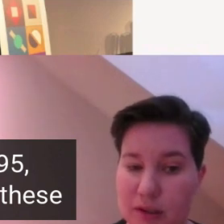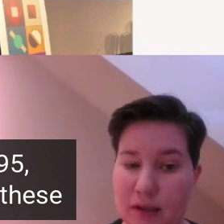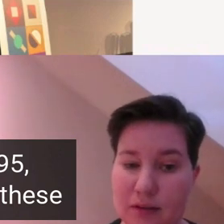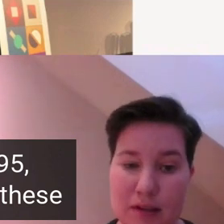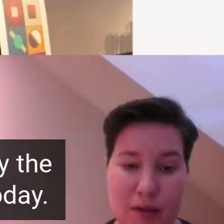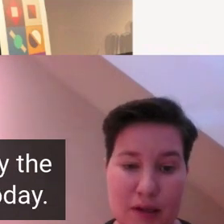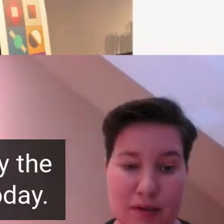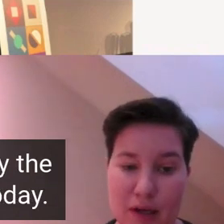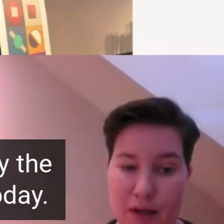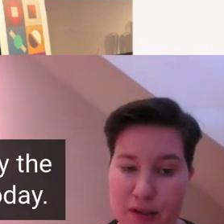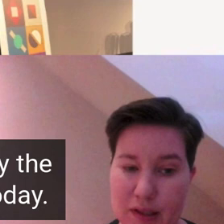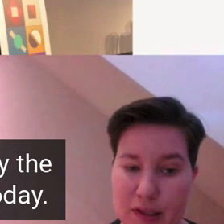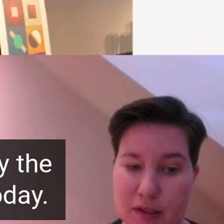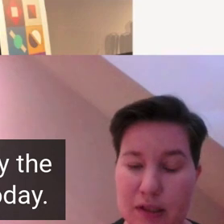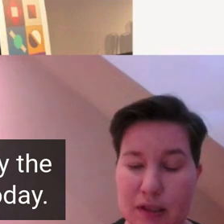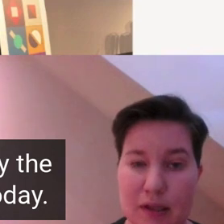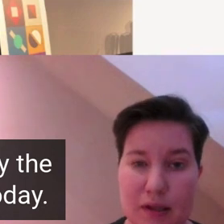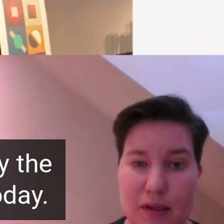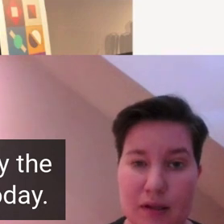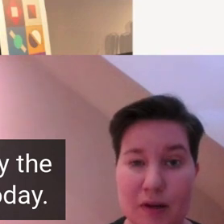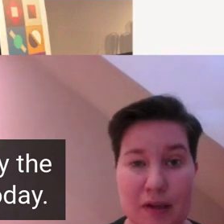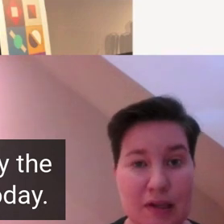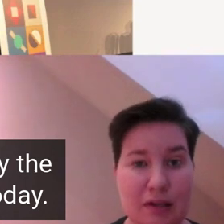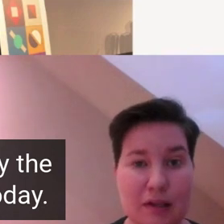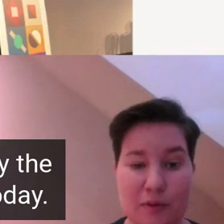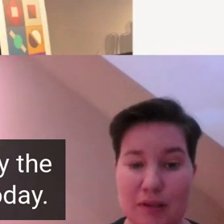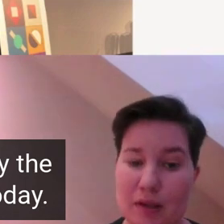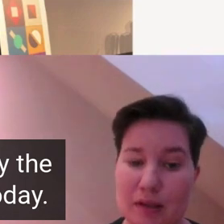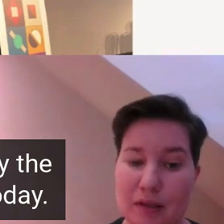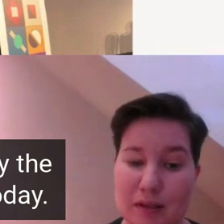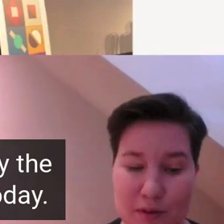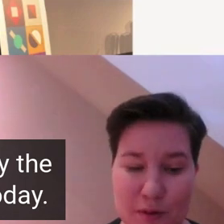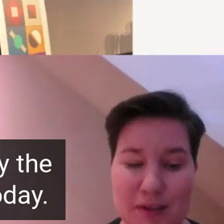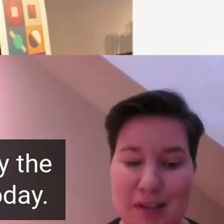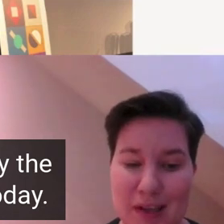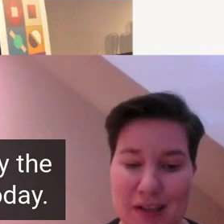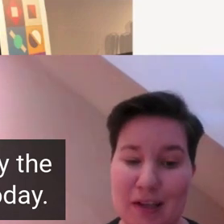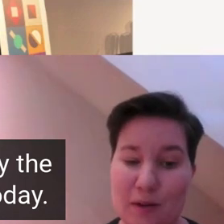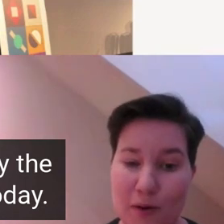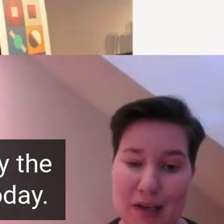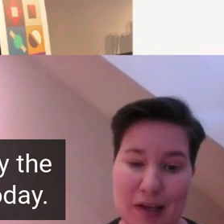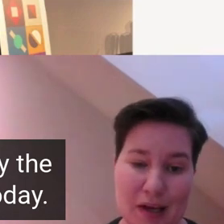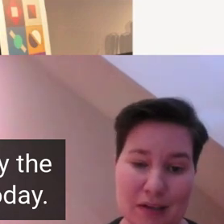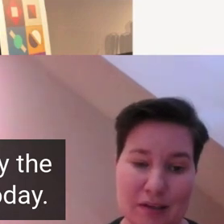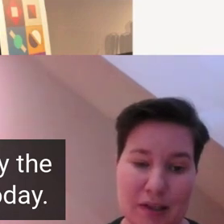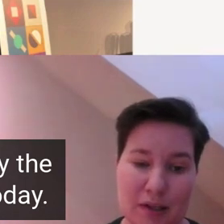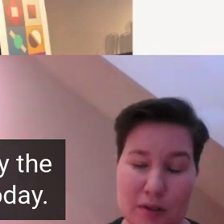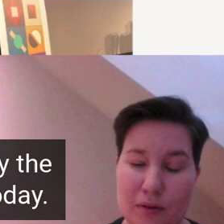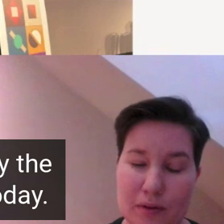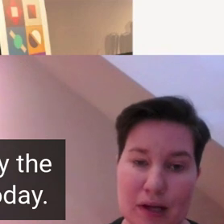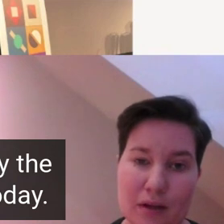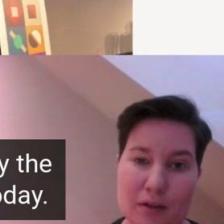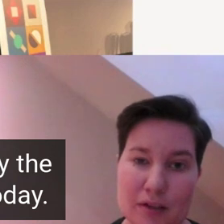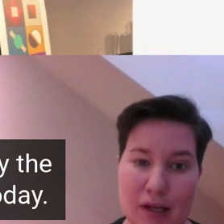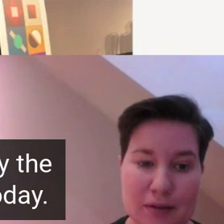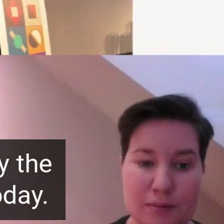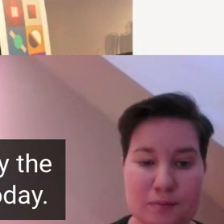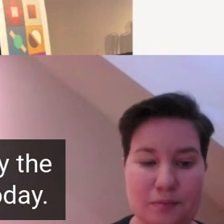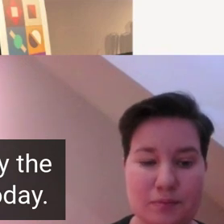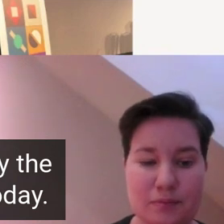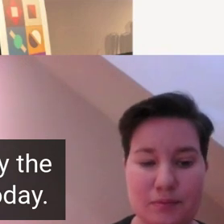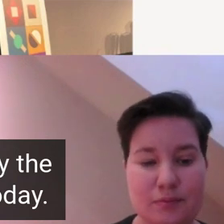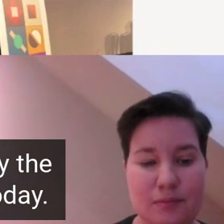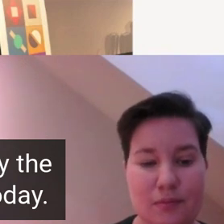which extended these rights into higher education, and finally the 2010 Equality Act, which we rely on today.